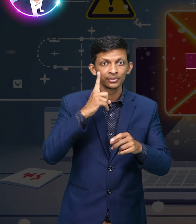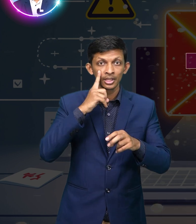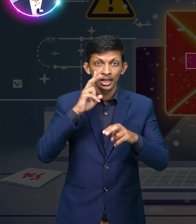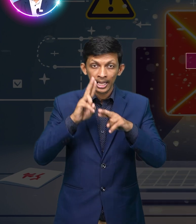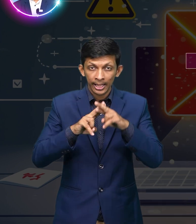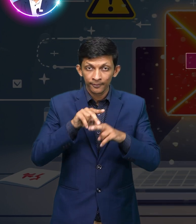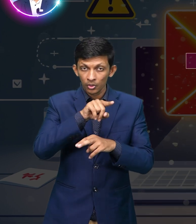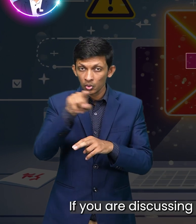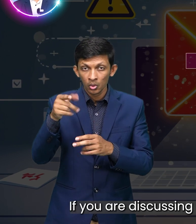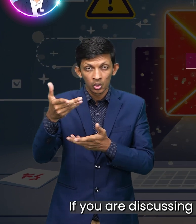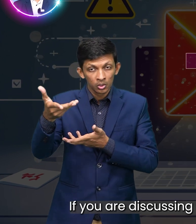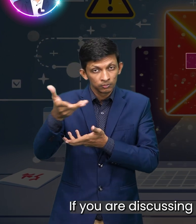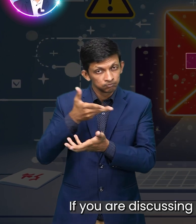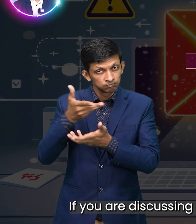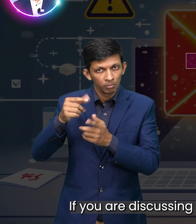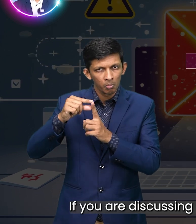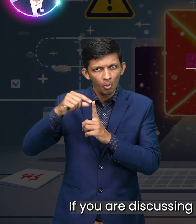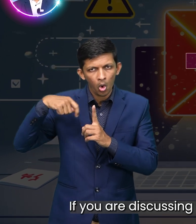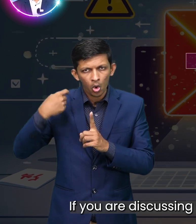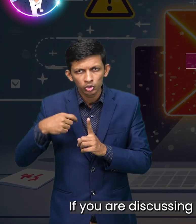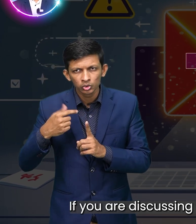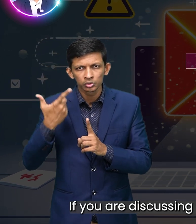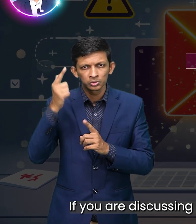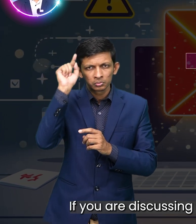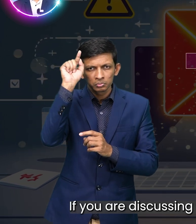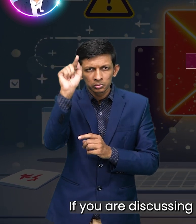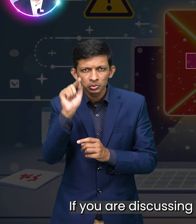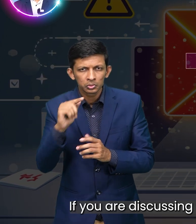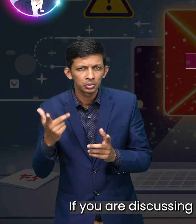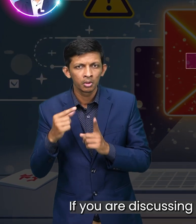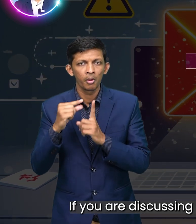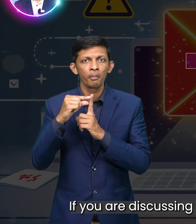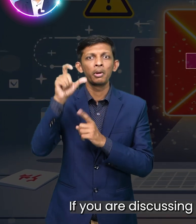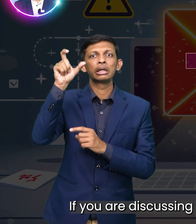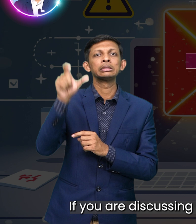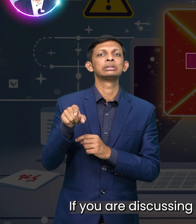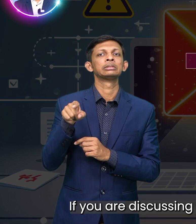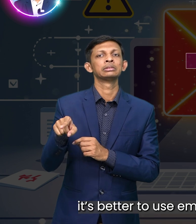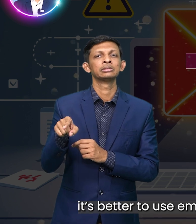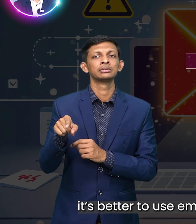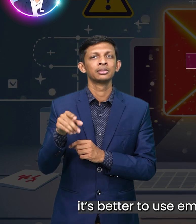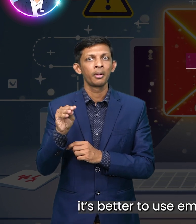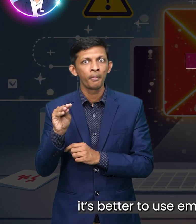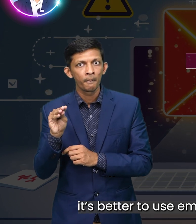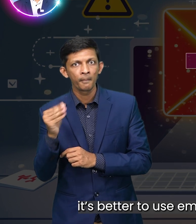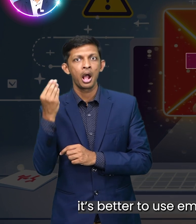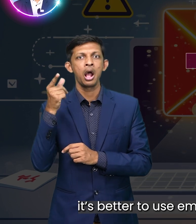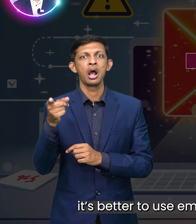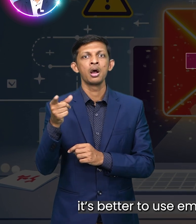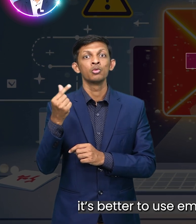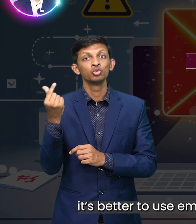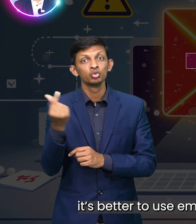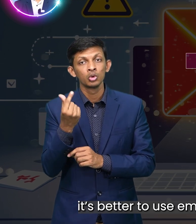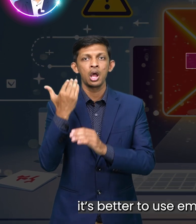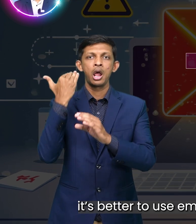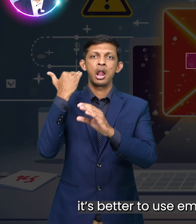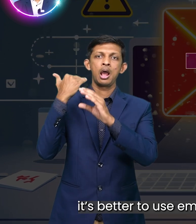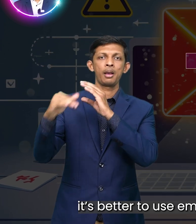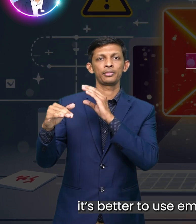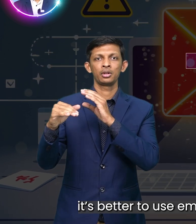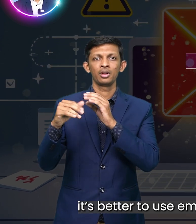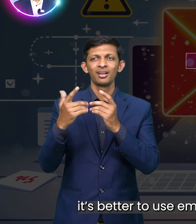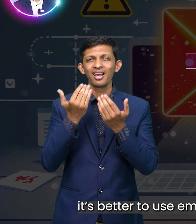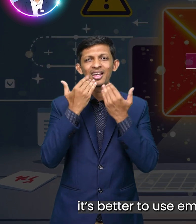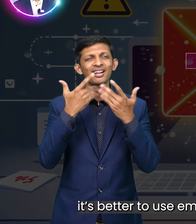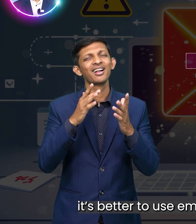Example: if you're discussing project details or personal matters, it's better to use email or a secure